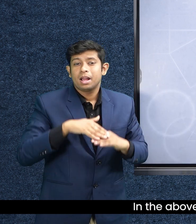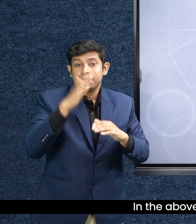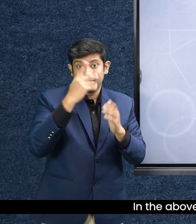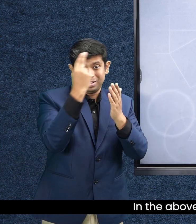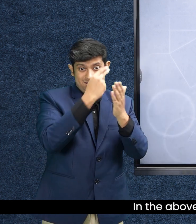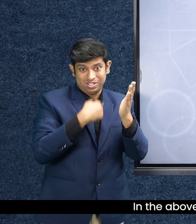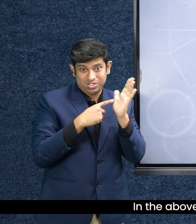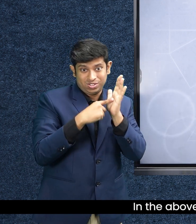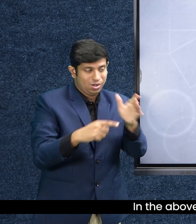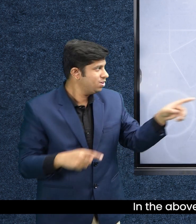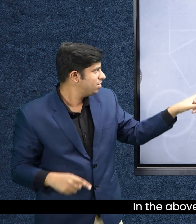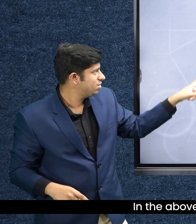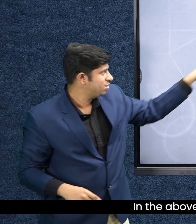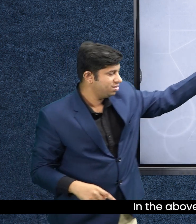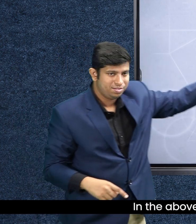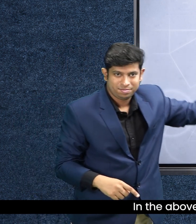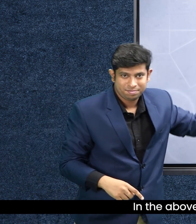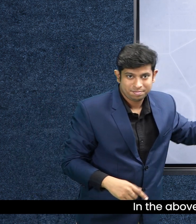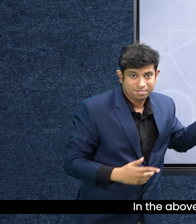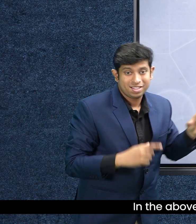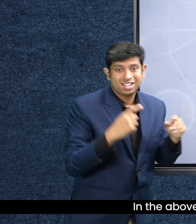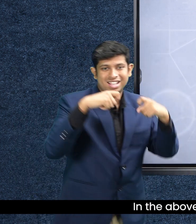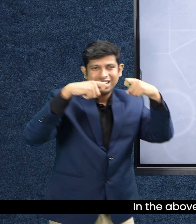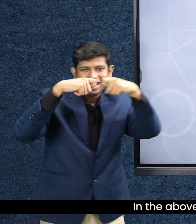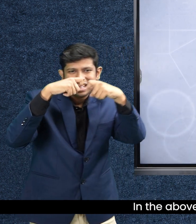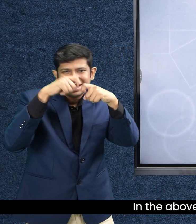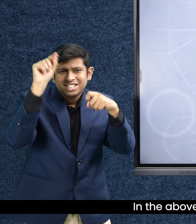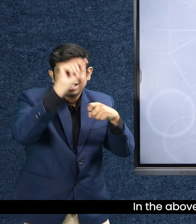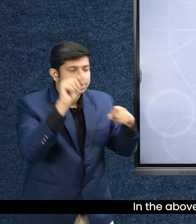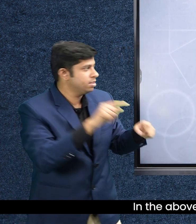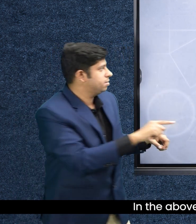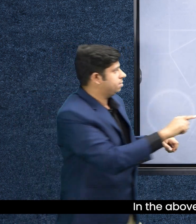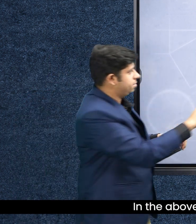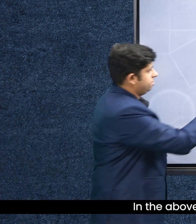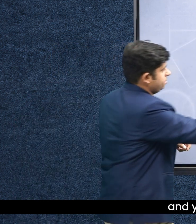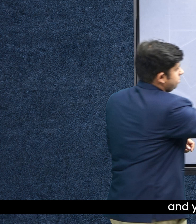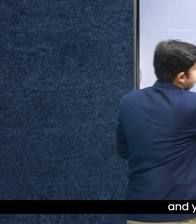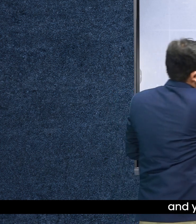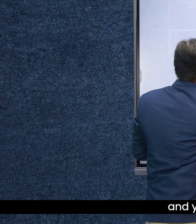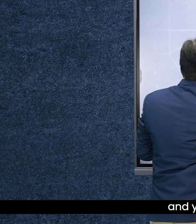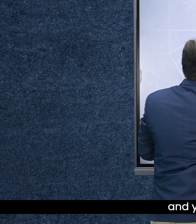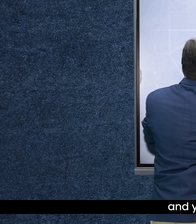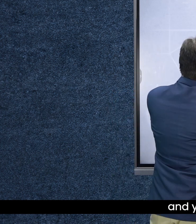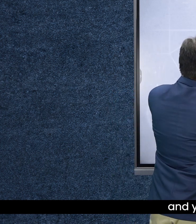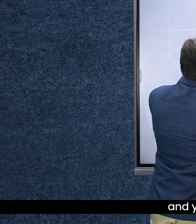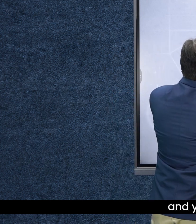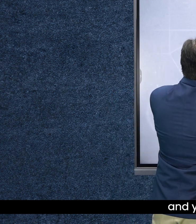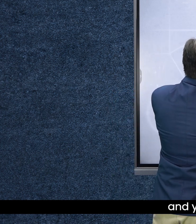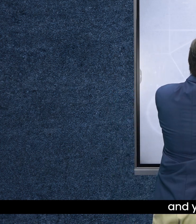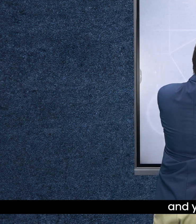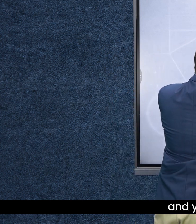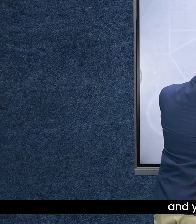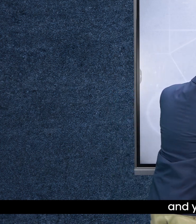In the above figure, x degrees is the angle of elevation and y degrees is the angle of depression.